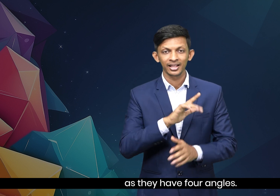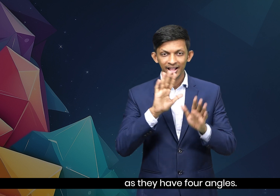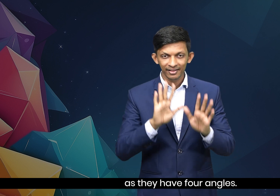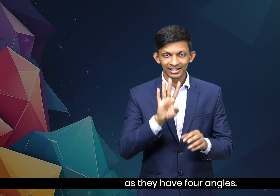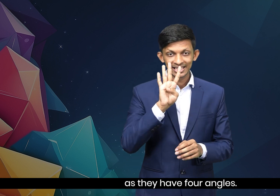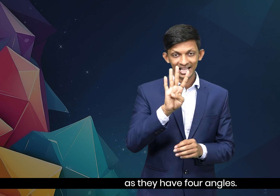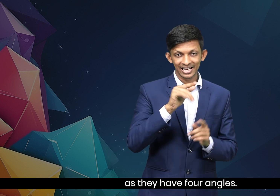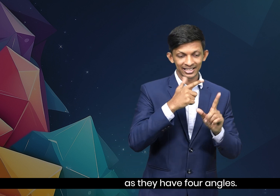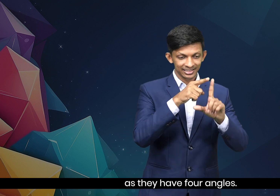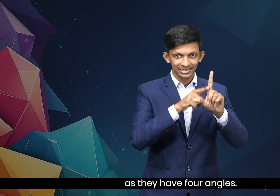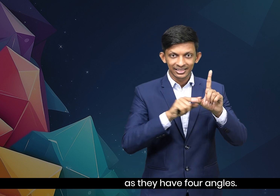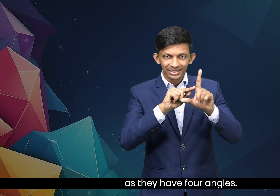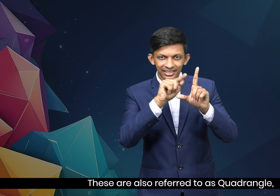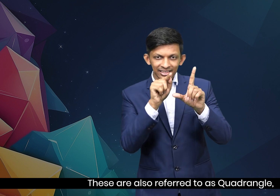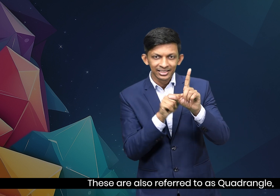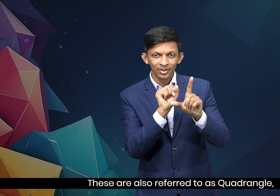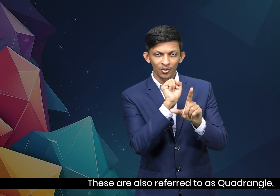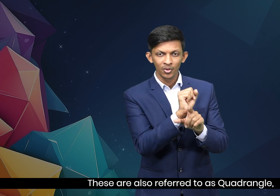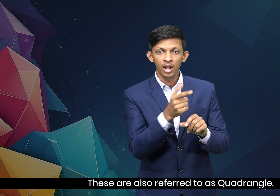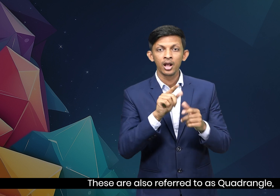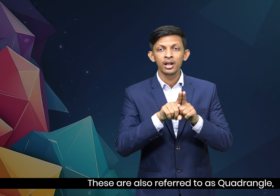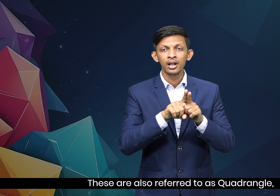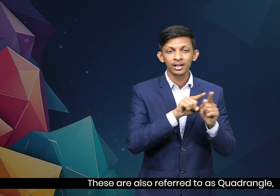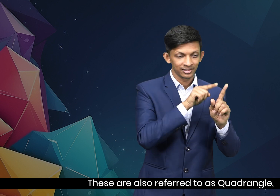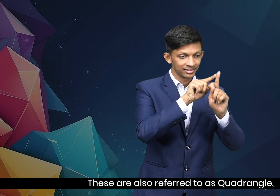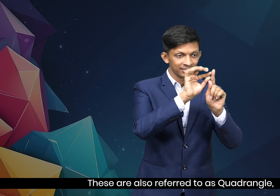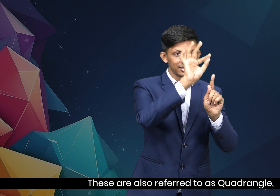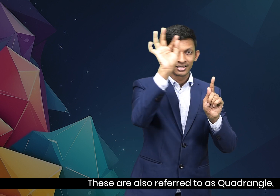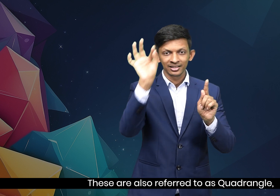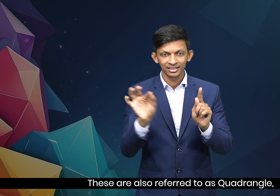As they have four angles, these are also referred to as quadrangles.